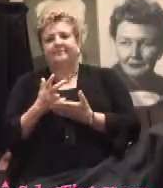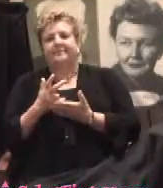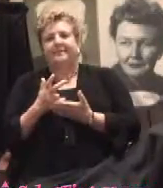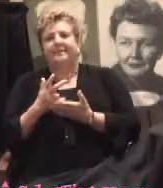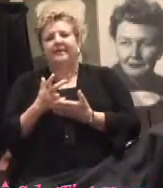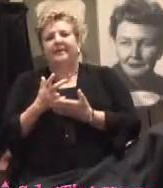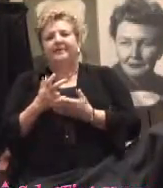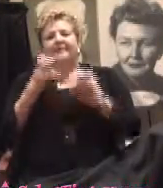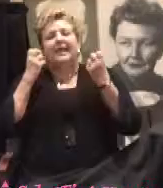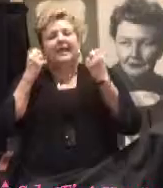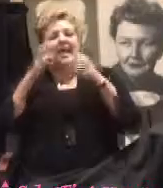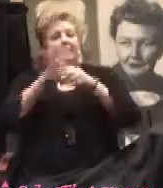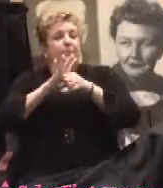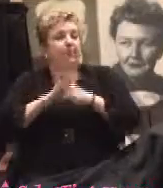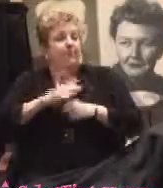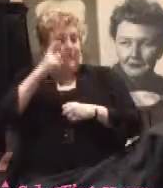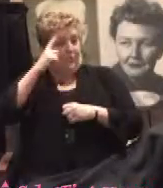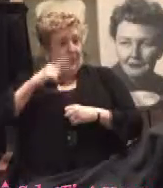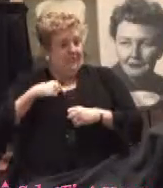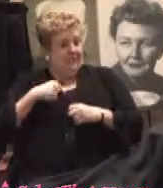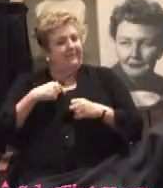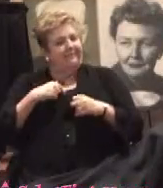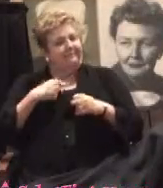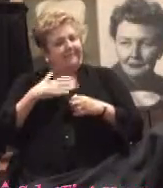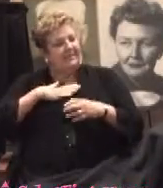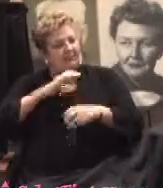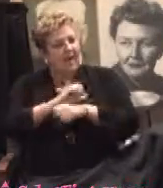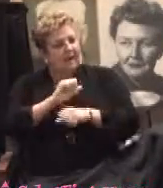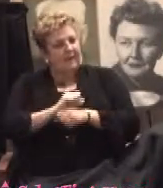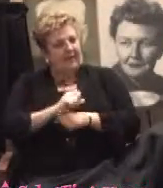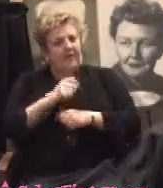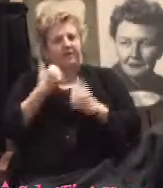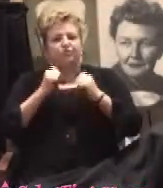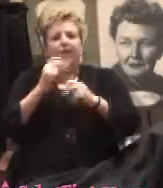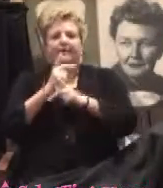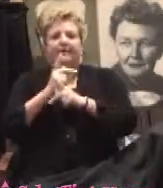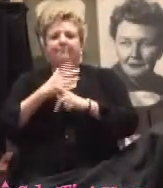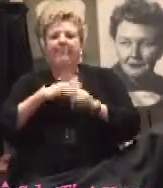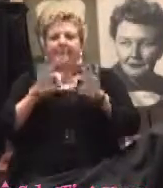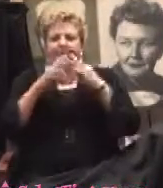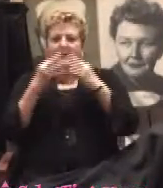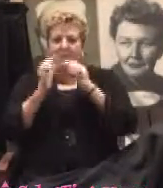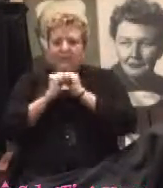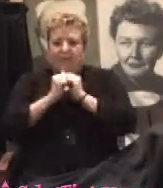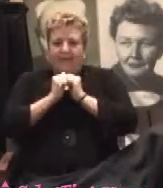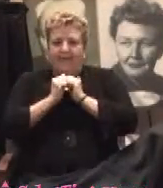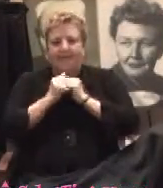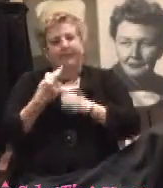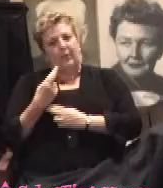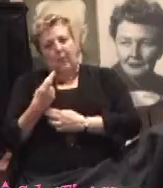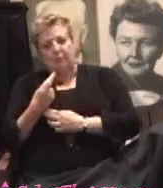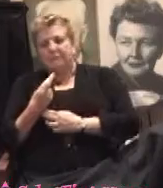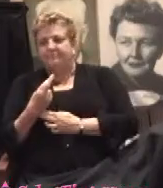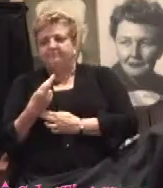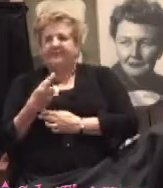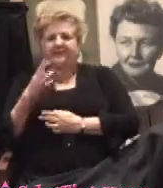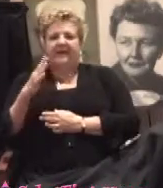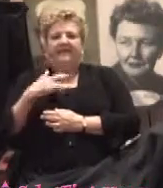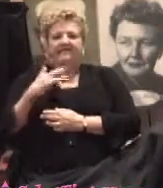my job, and I try to keep my family close and together and be a good father. I feel dedicated to the people I sponsor. But when I came